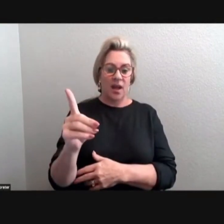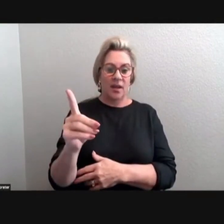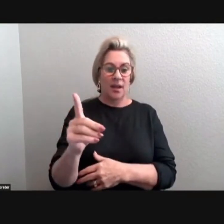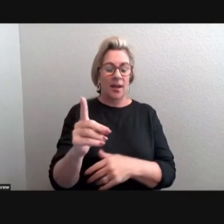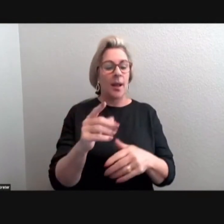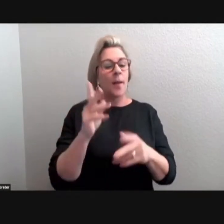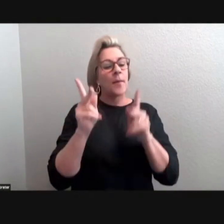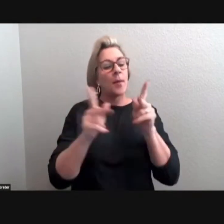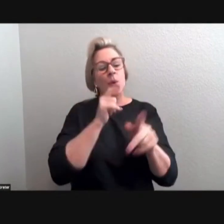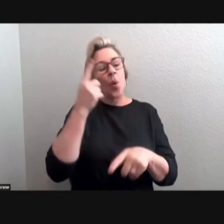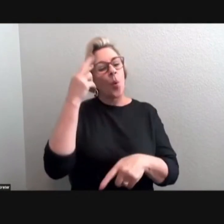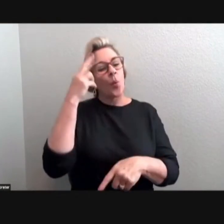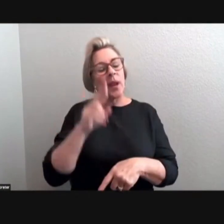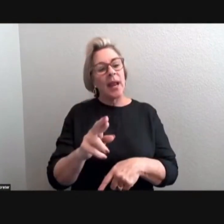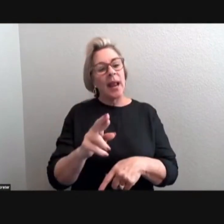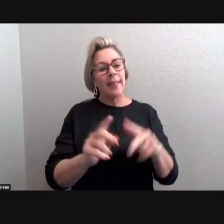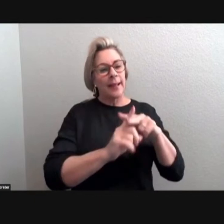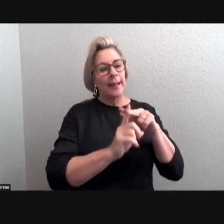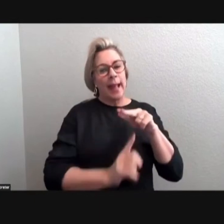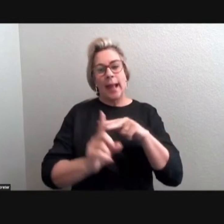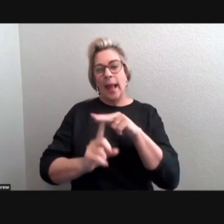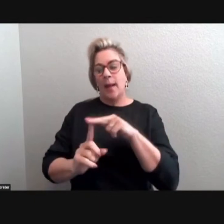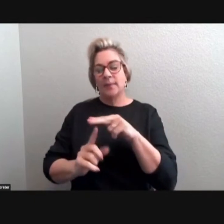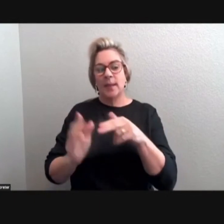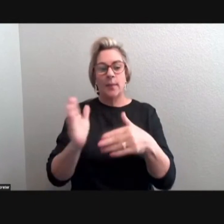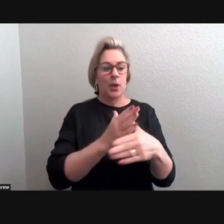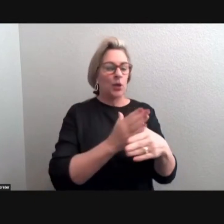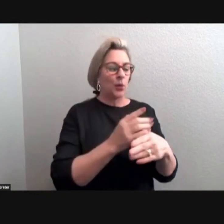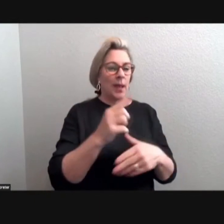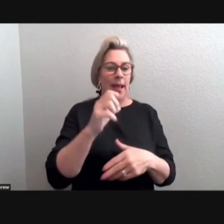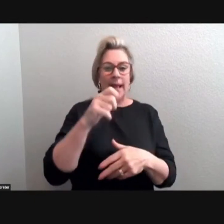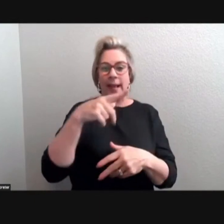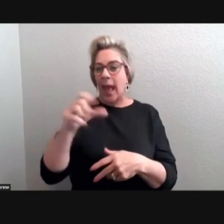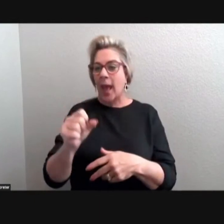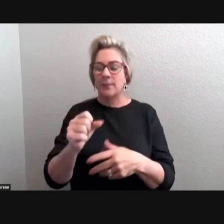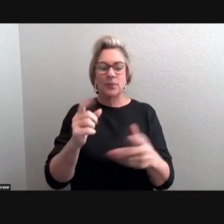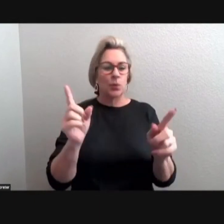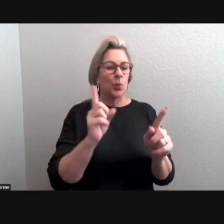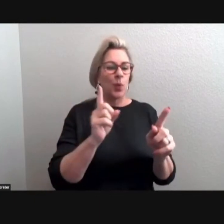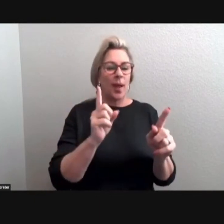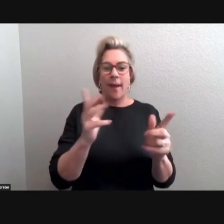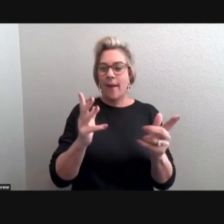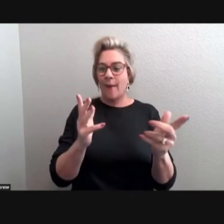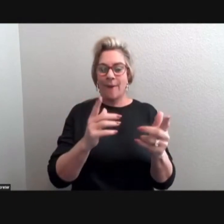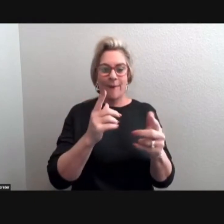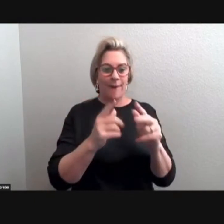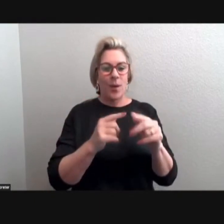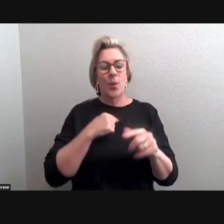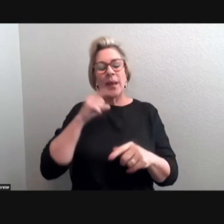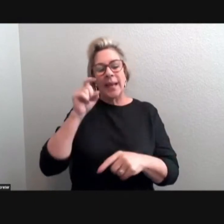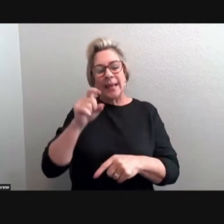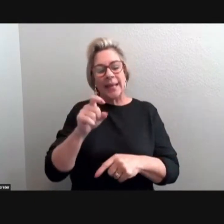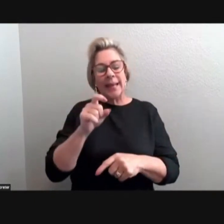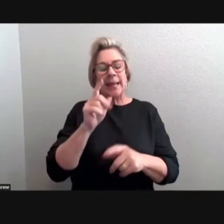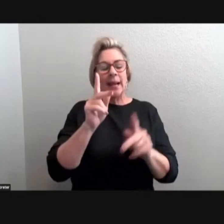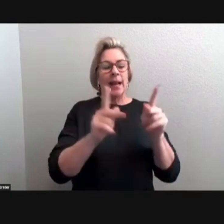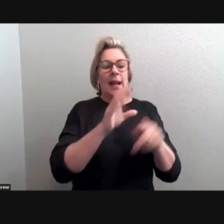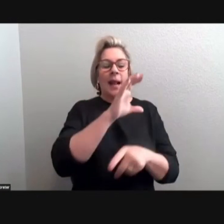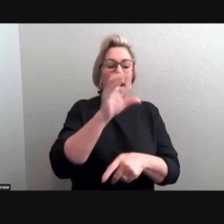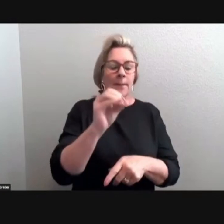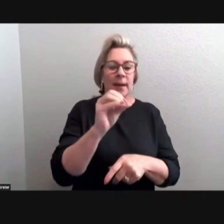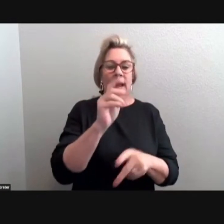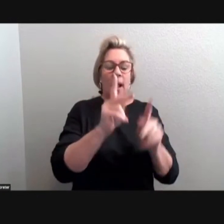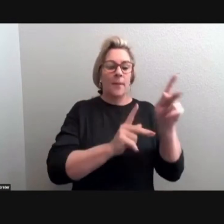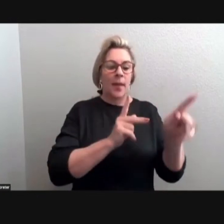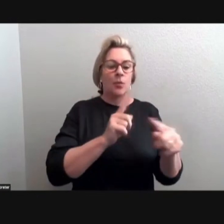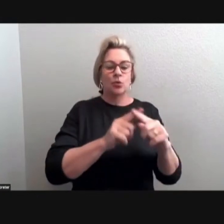between the county response, state, federal. Nobody gets made whole in this disaster. The philanthropic piece helps